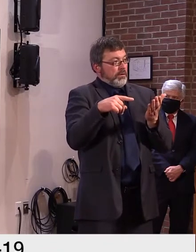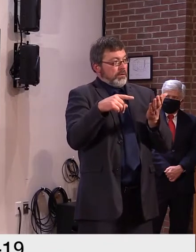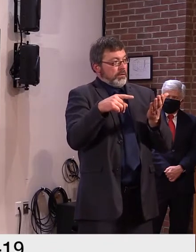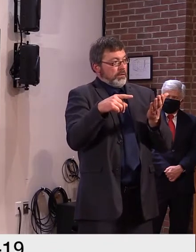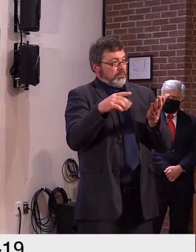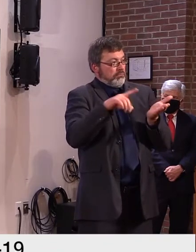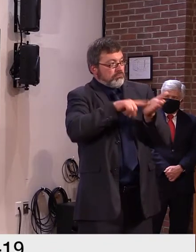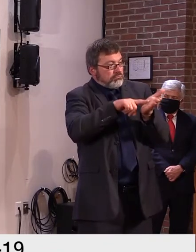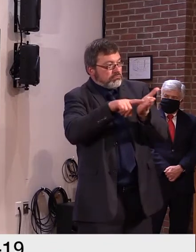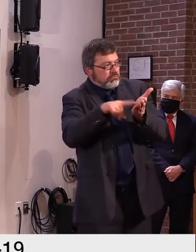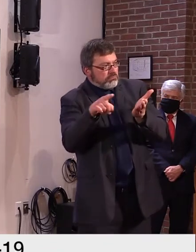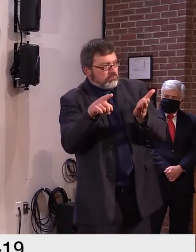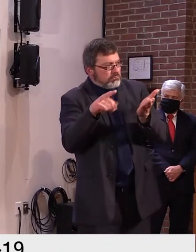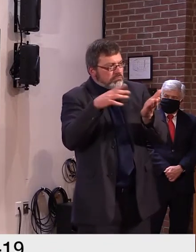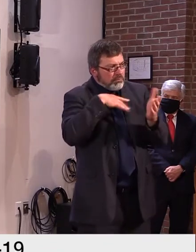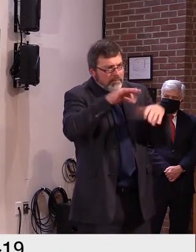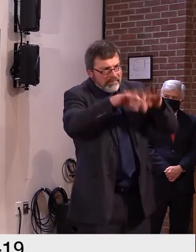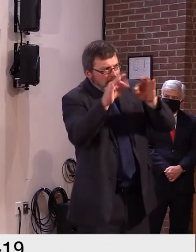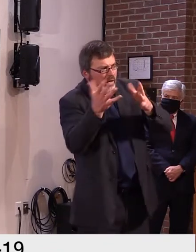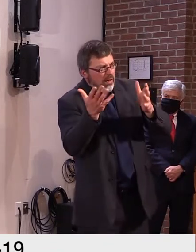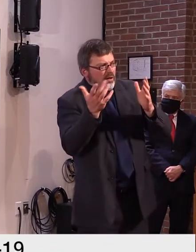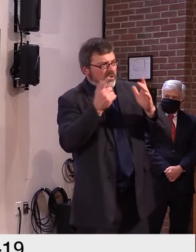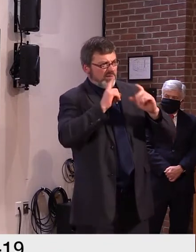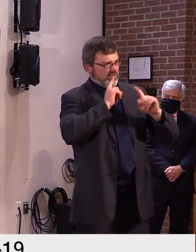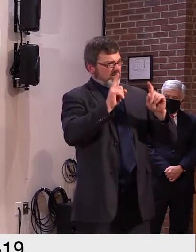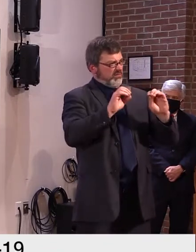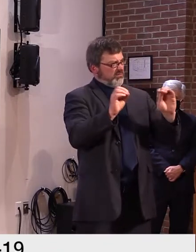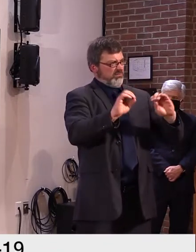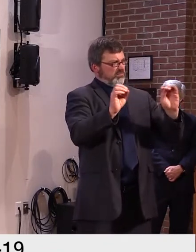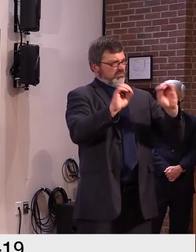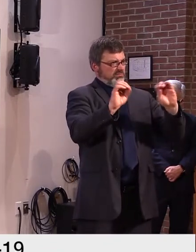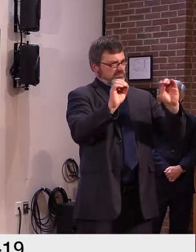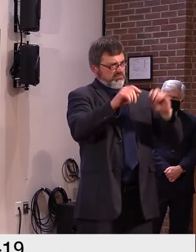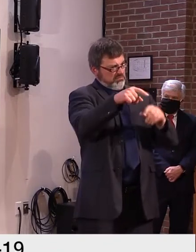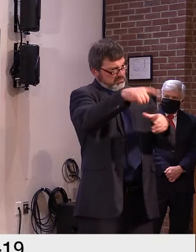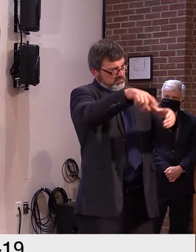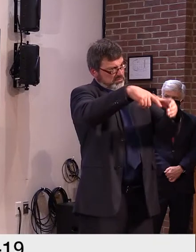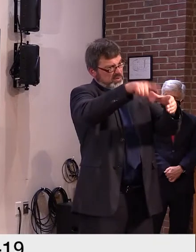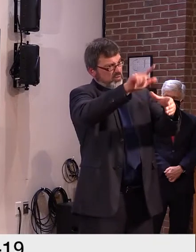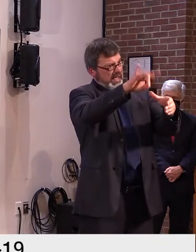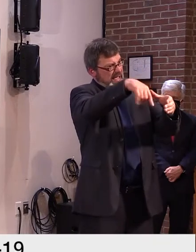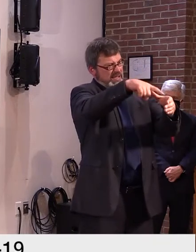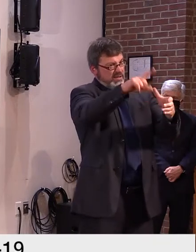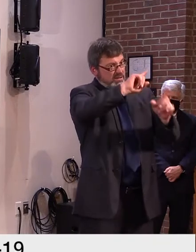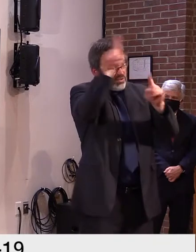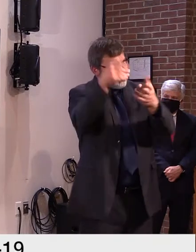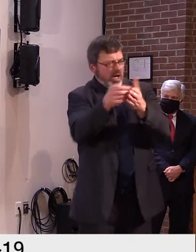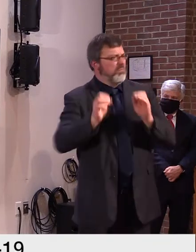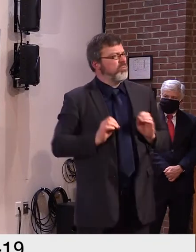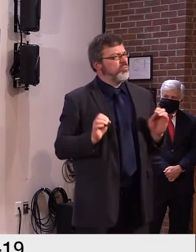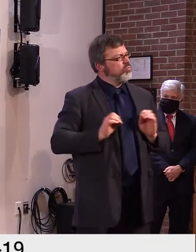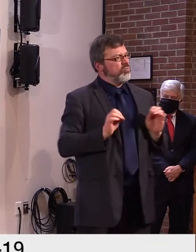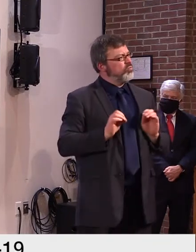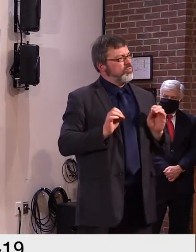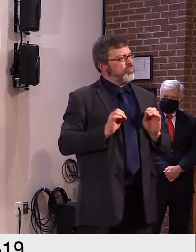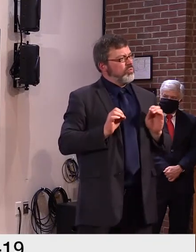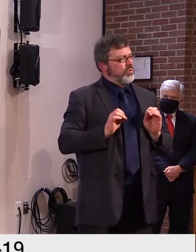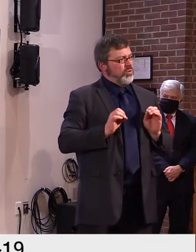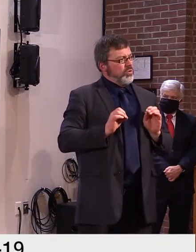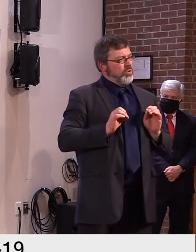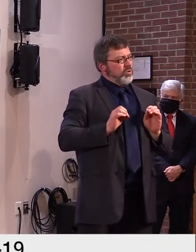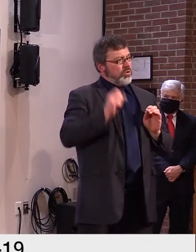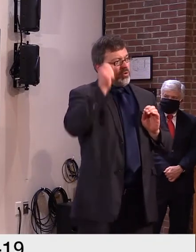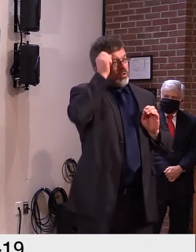visit at the time they should have been quarantining on arrival. And the only shopping visit we're aware of came